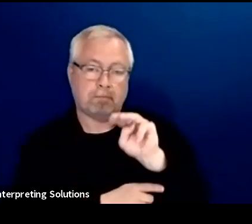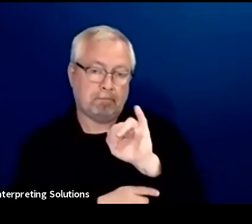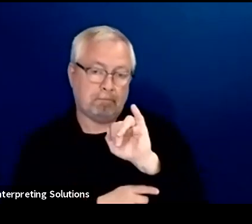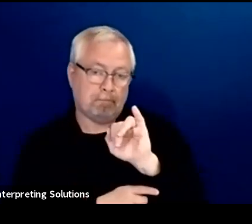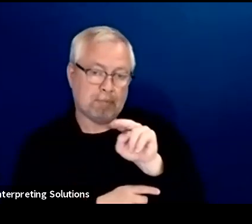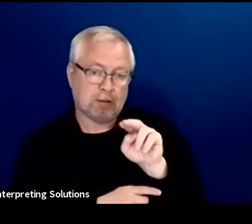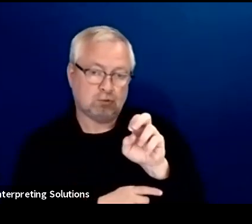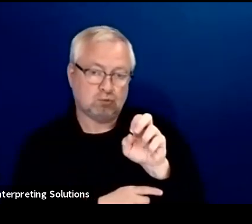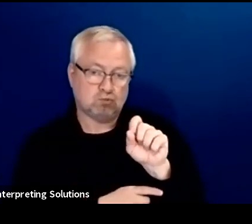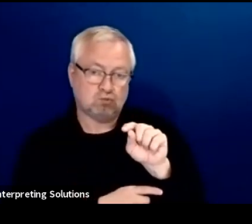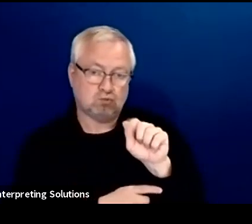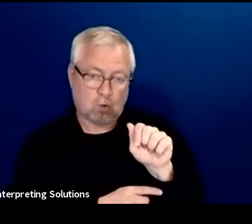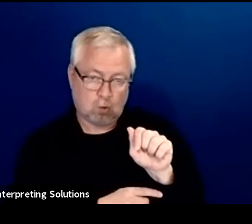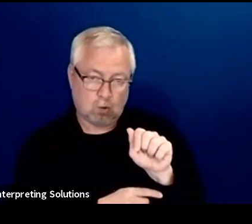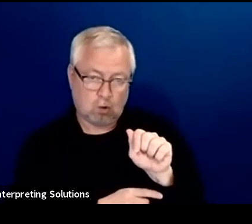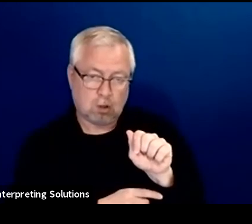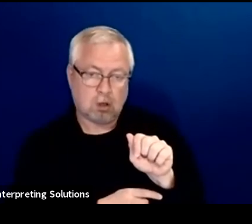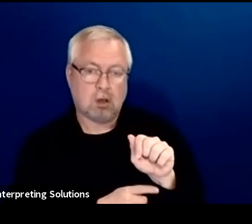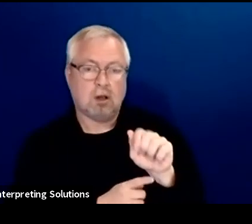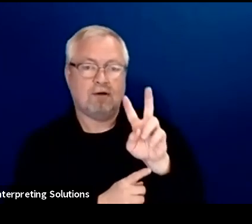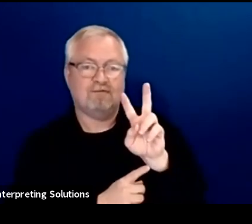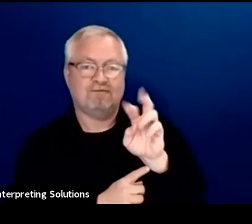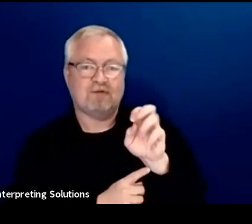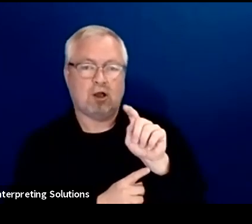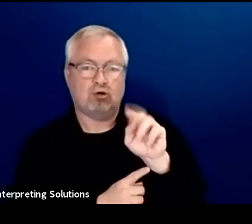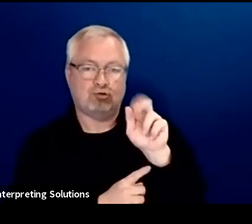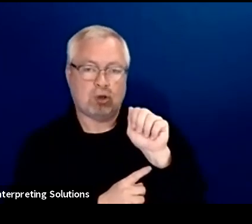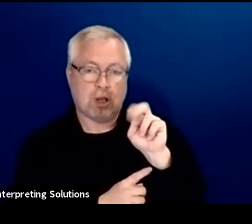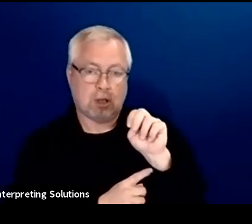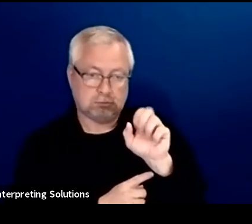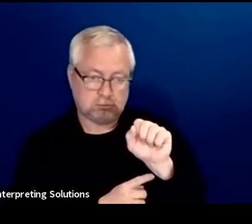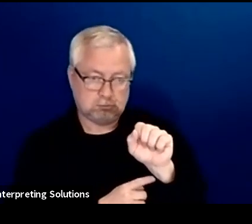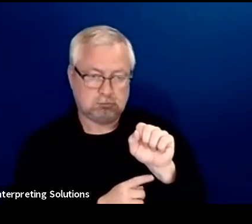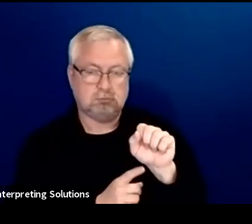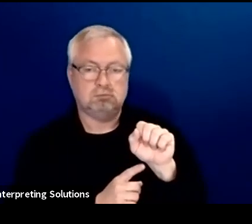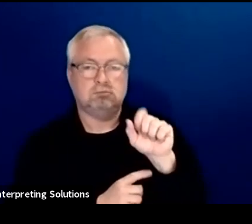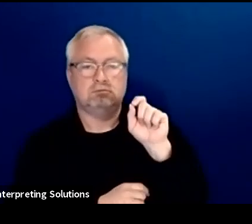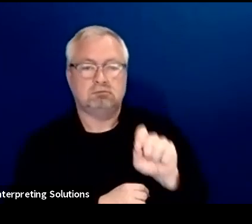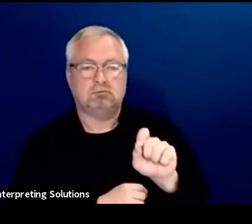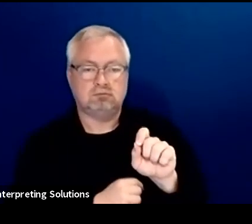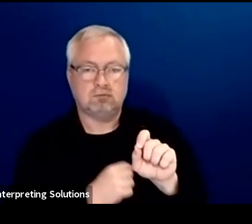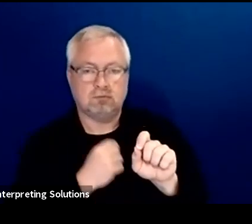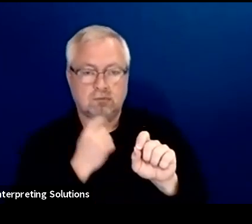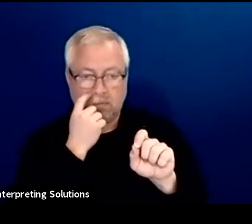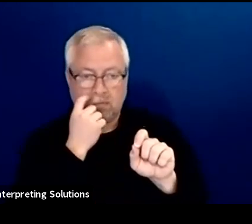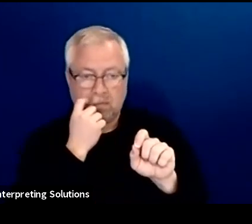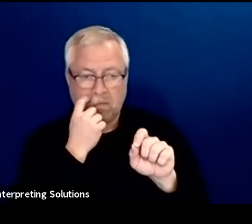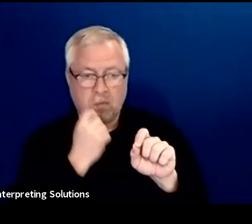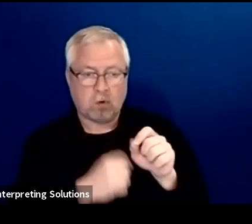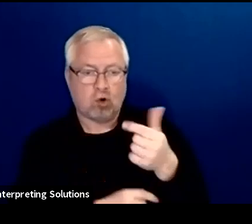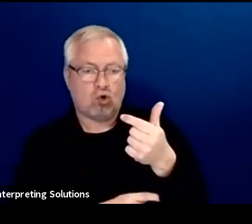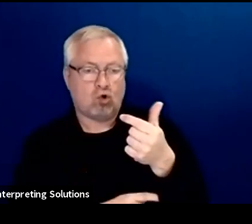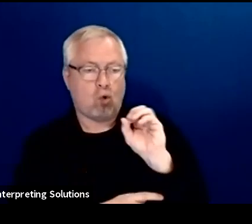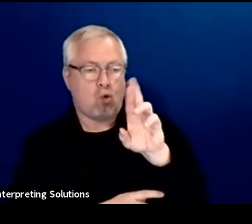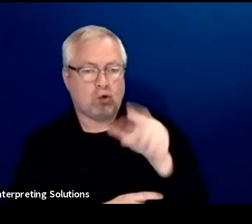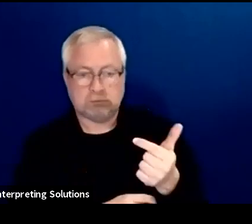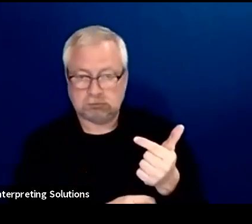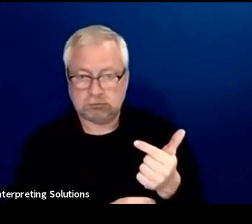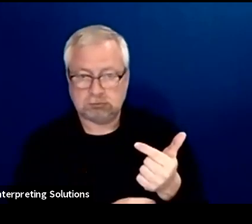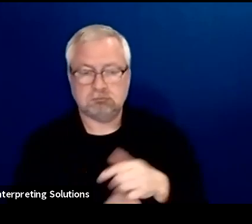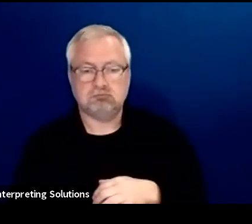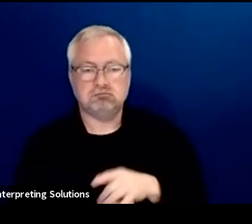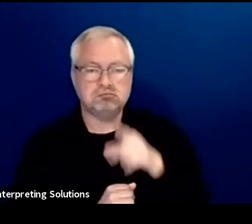.org/COVID relief. And to apply for a special needs grant, the veteran should call their county veteran service officer, who have been